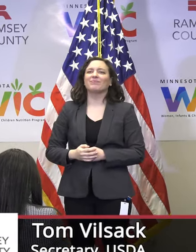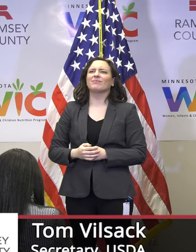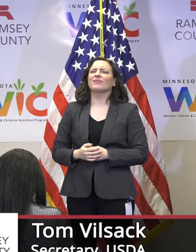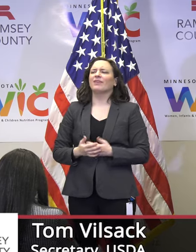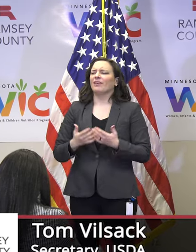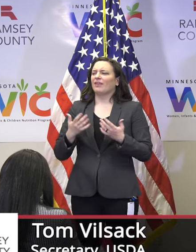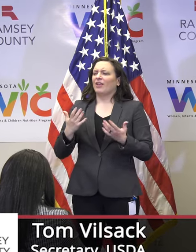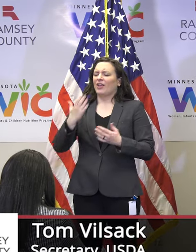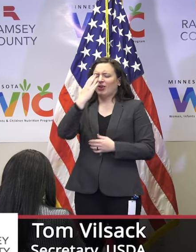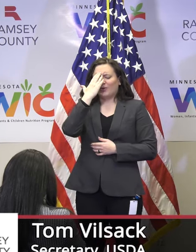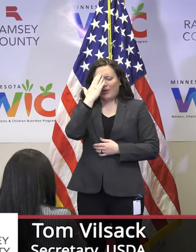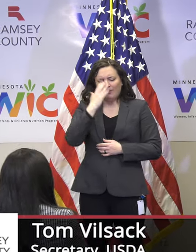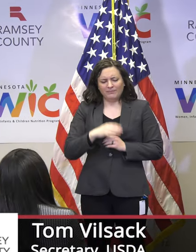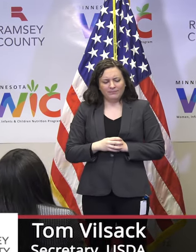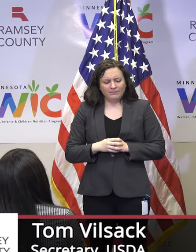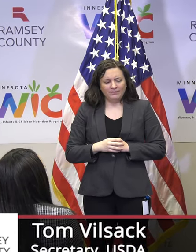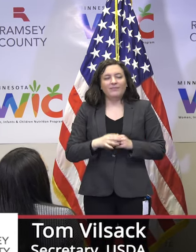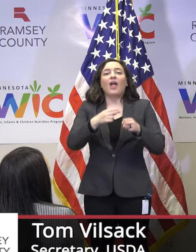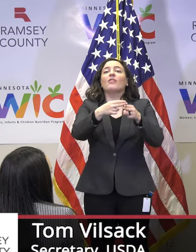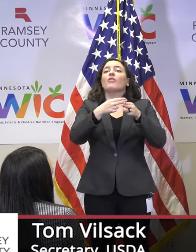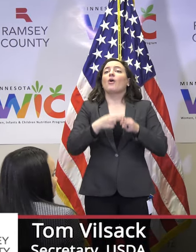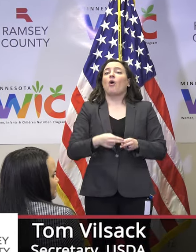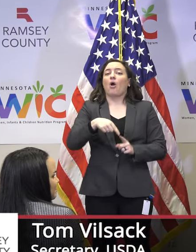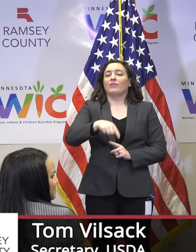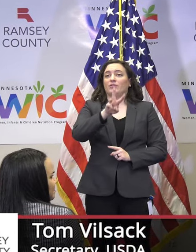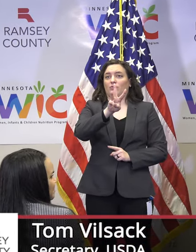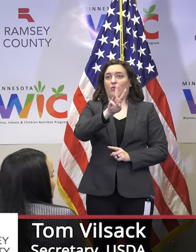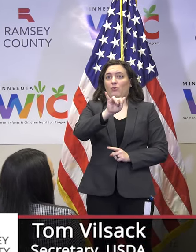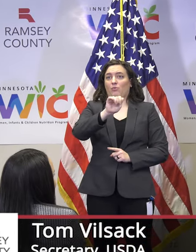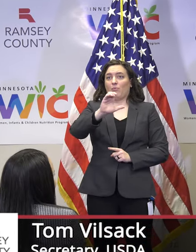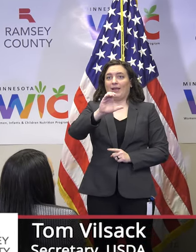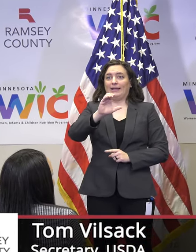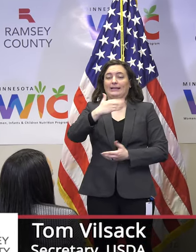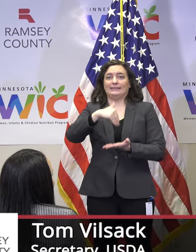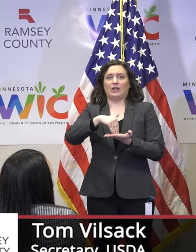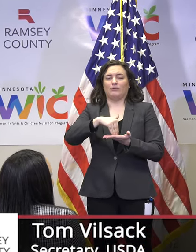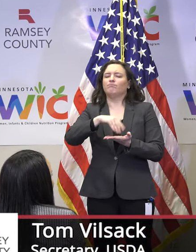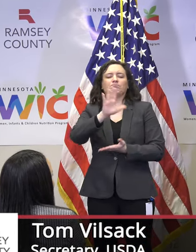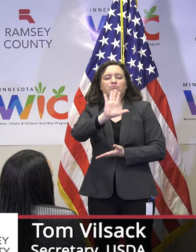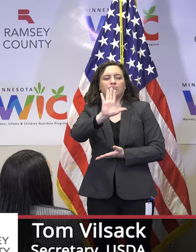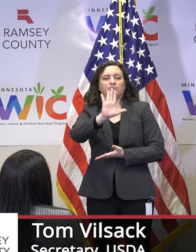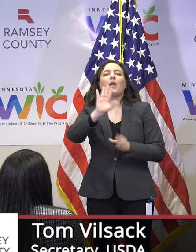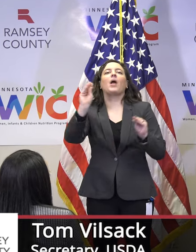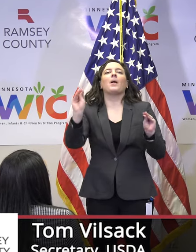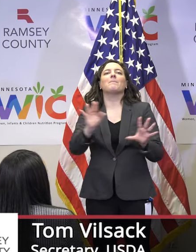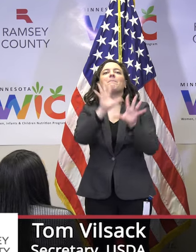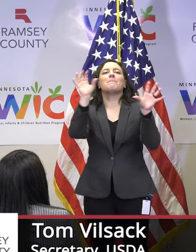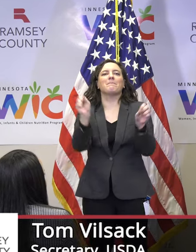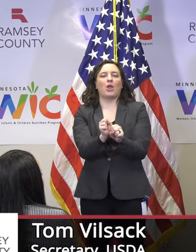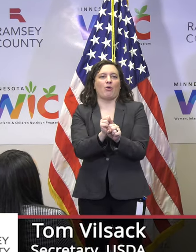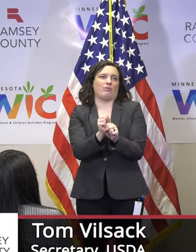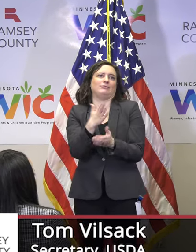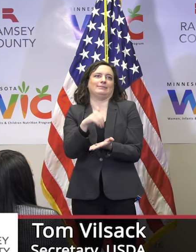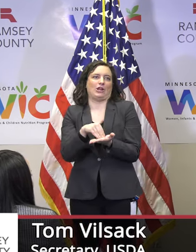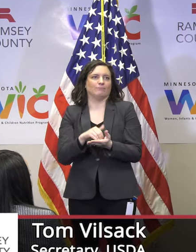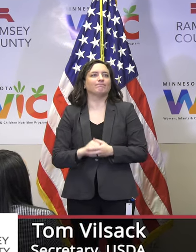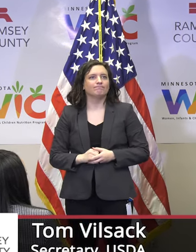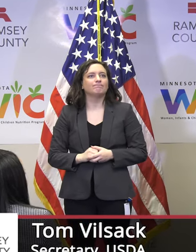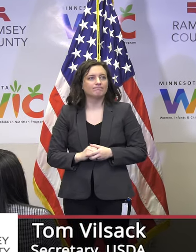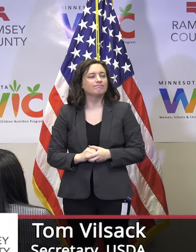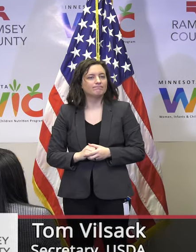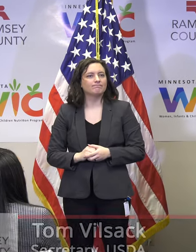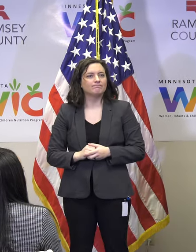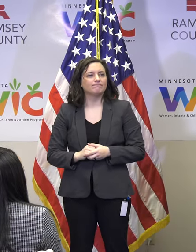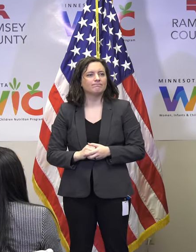You know, this is, they call this a WIC center. It's actually a miracle center. I wish that all of